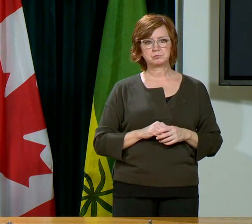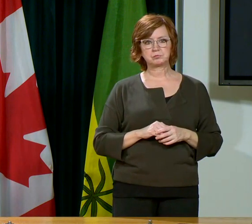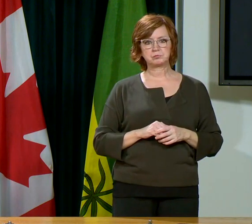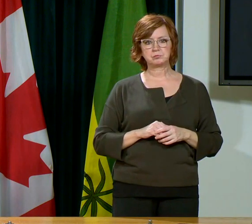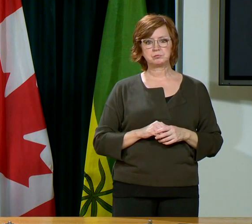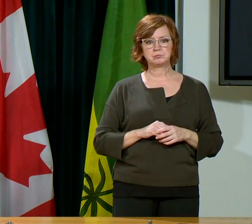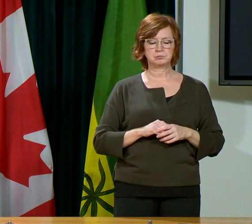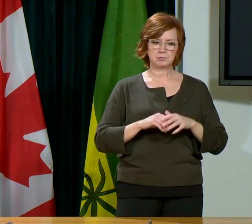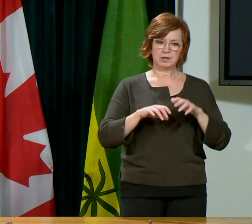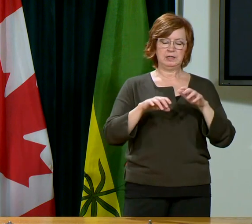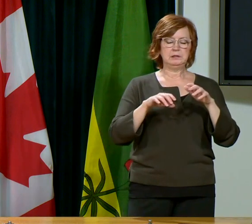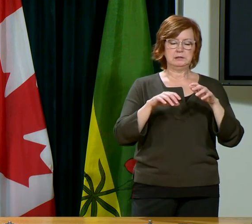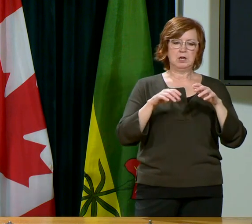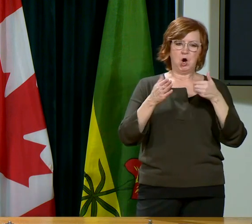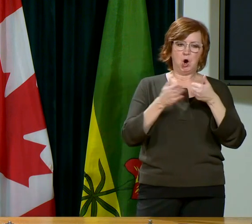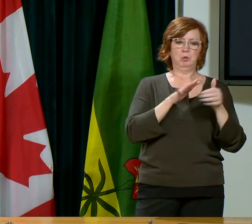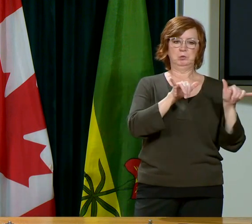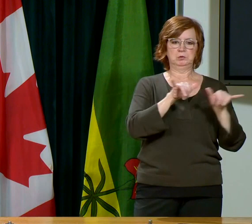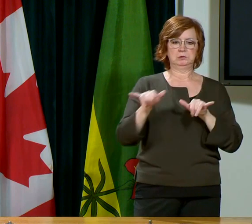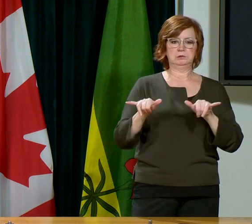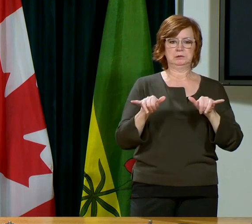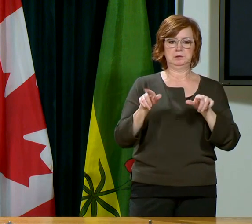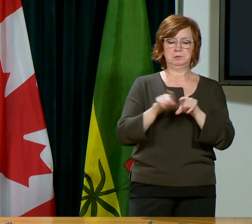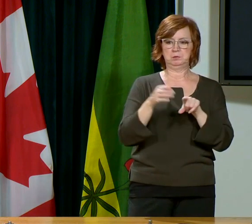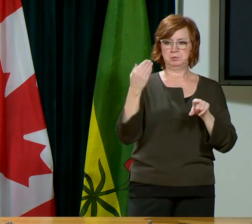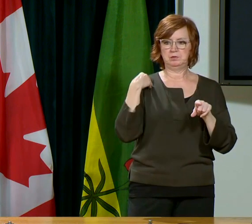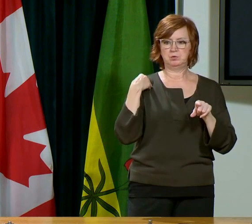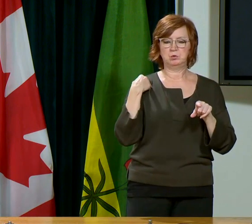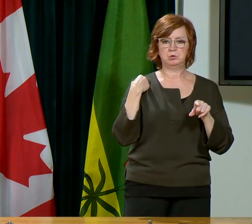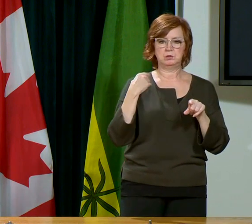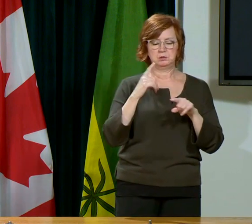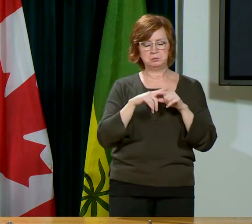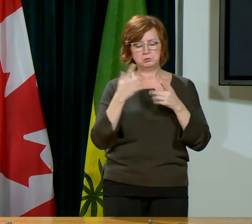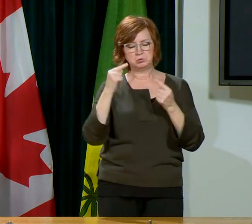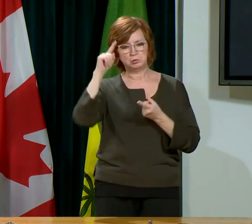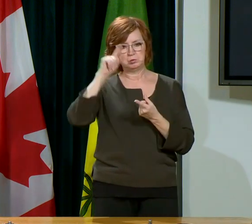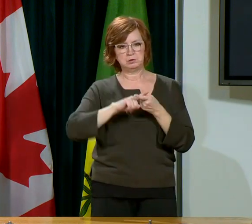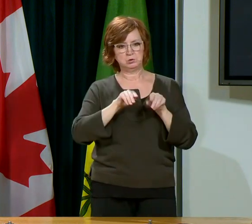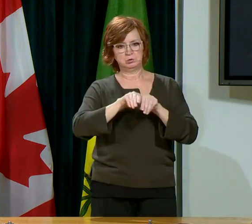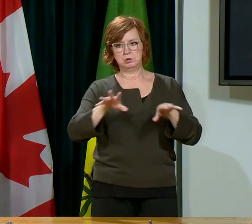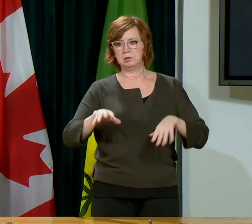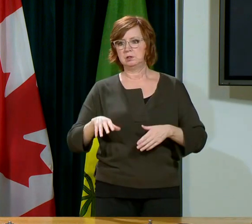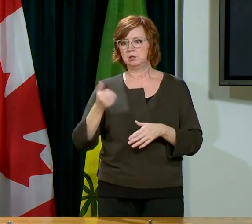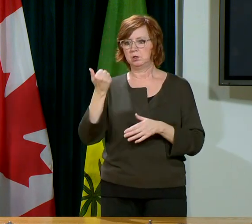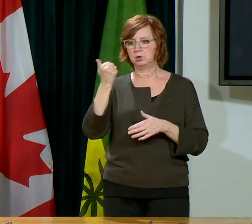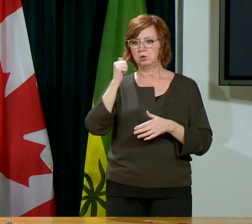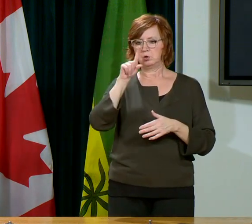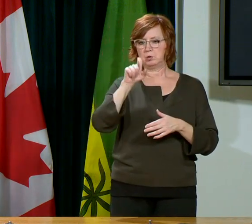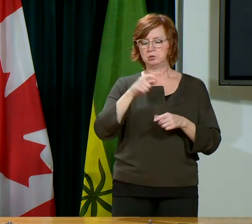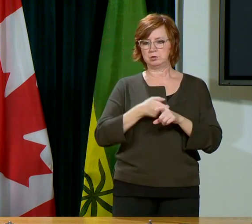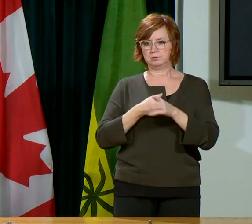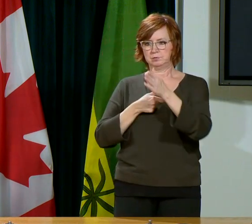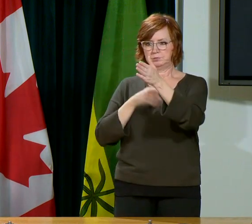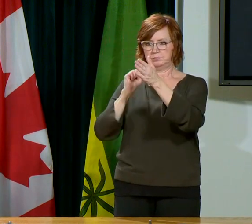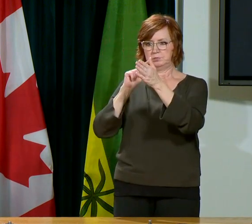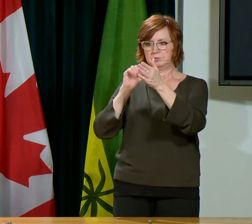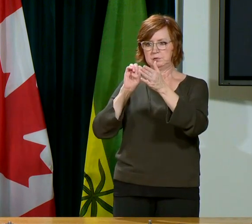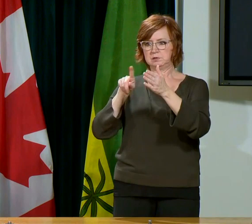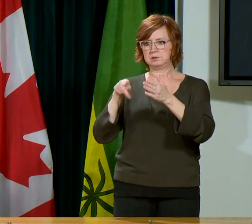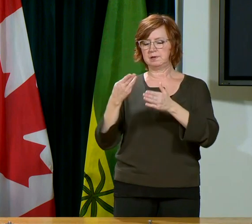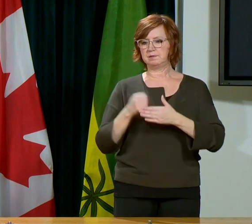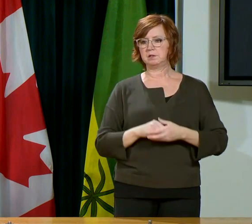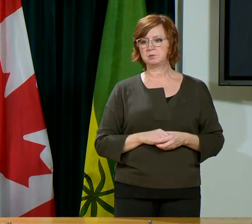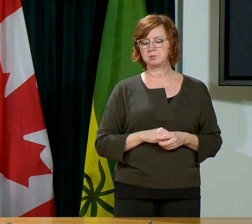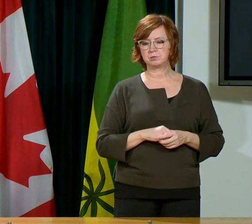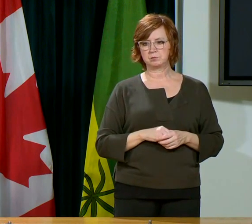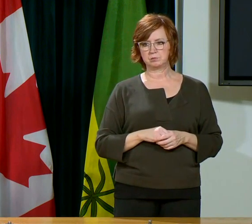transmission risk. Thank you. There's a question in the room. What kind of plan would a public